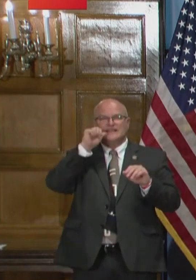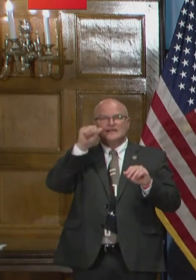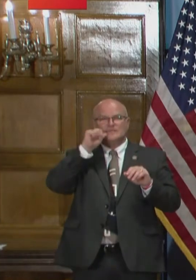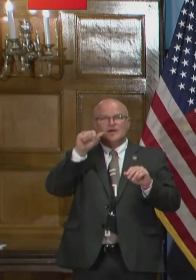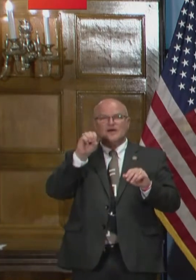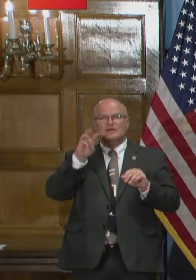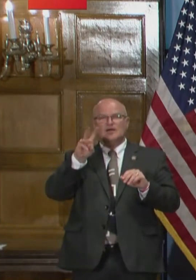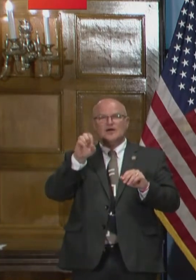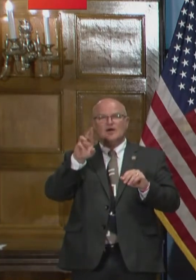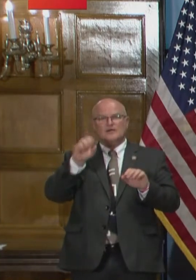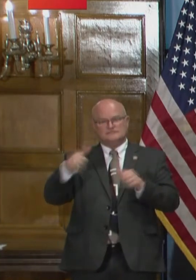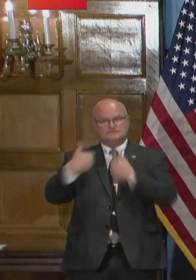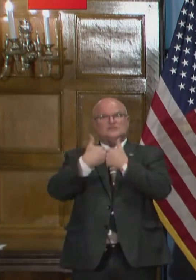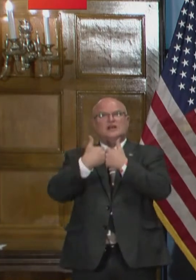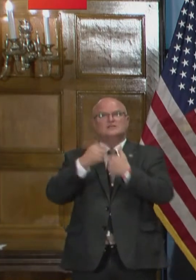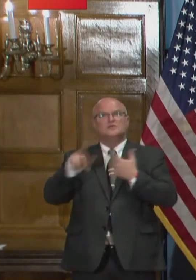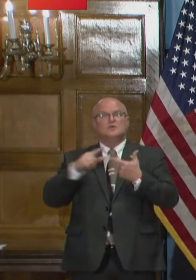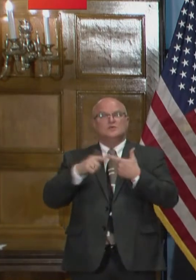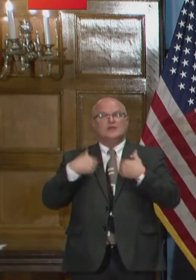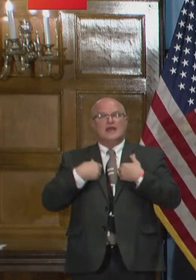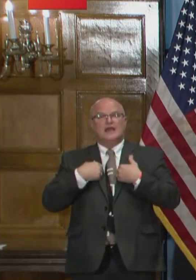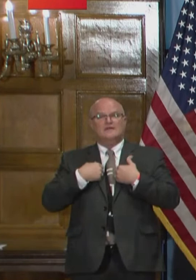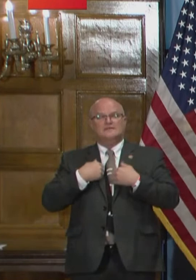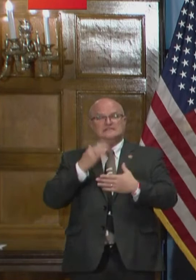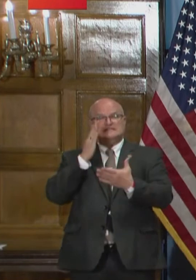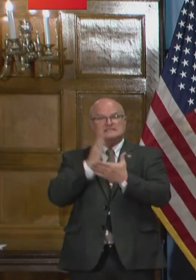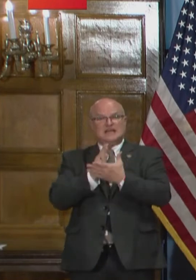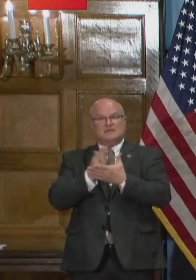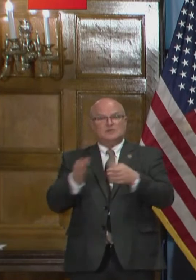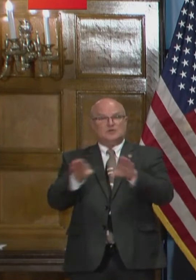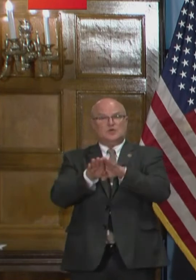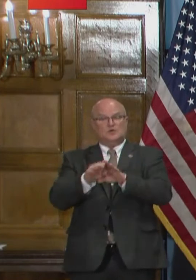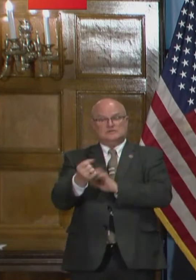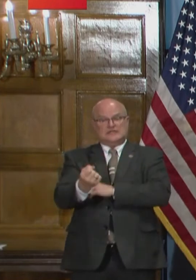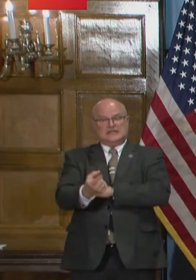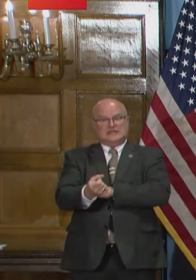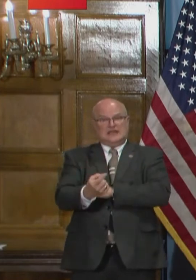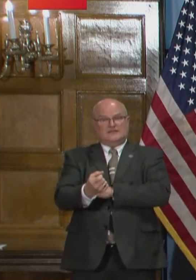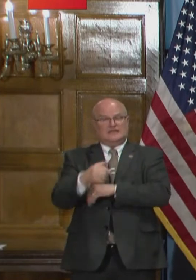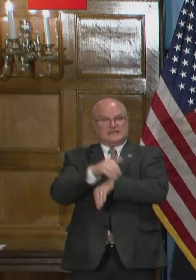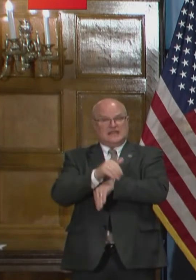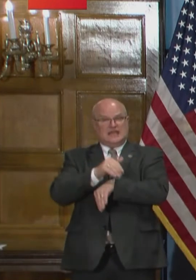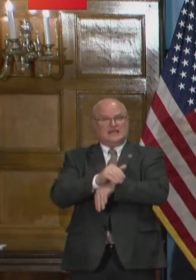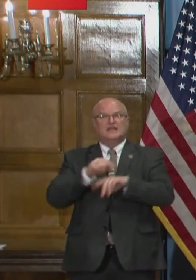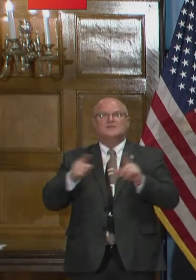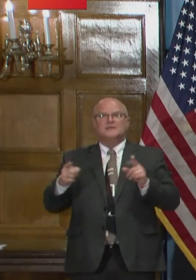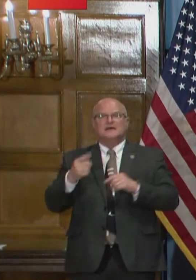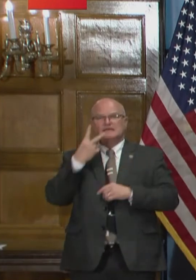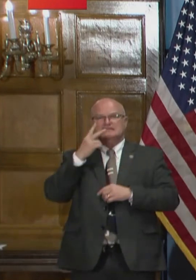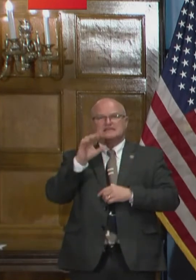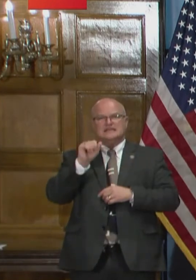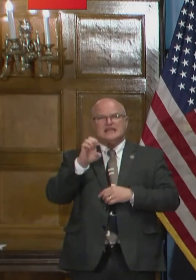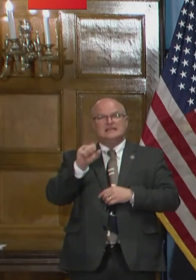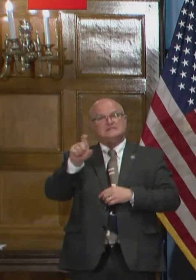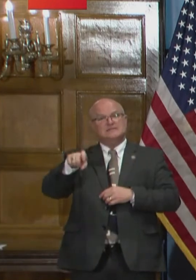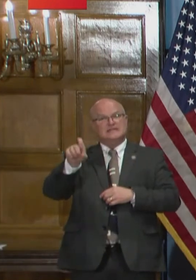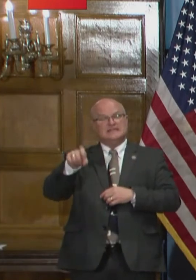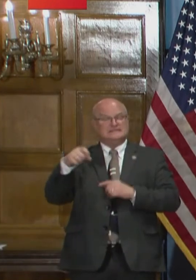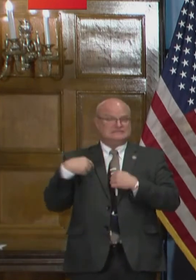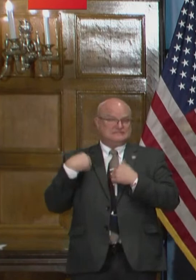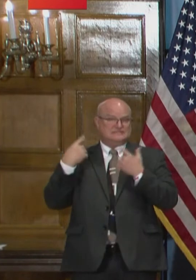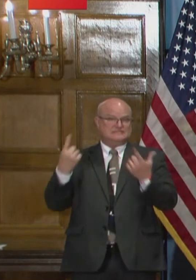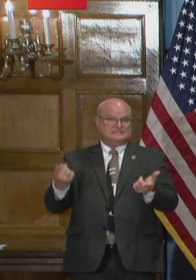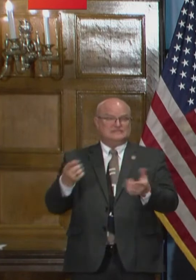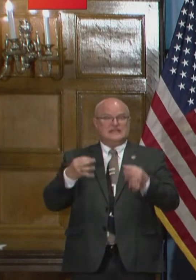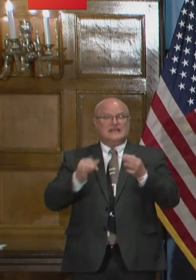owners have challenged whenever you have a curfew at 11 p.m., but as you can see from the cases, it's been necessary. As